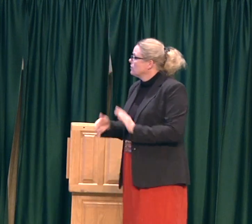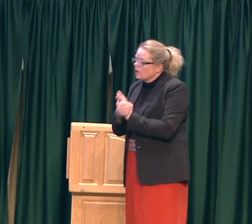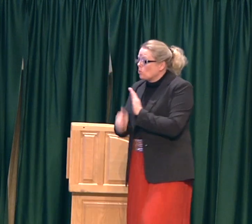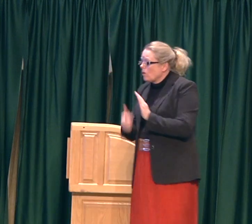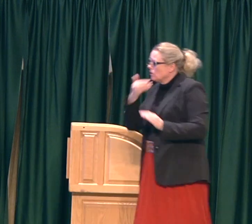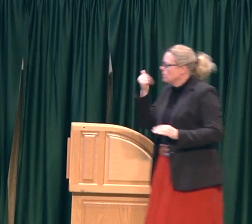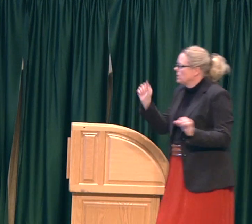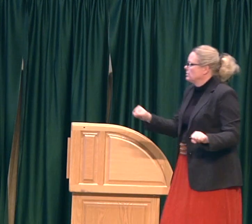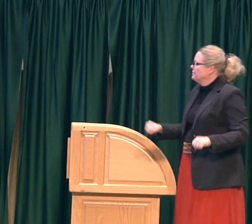can.